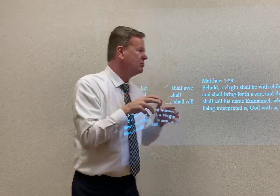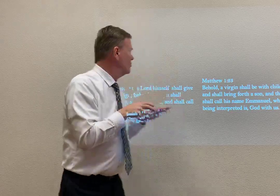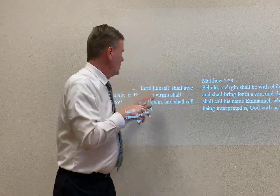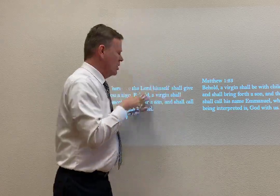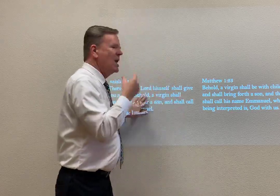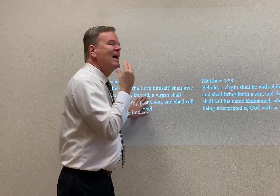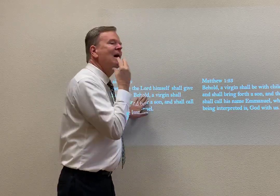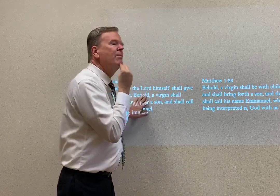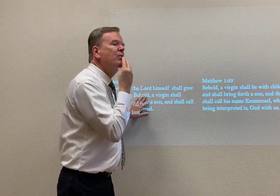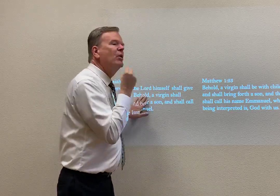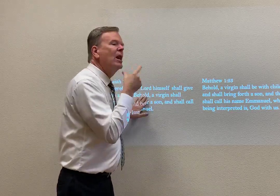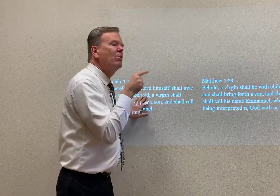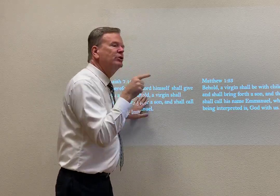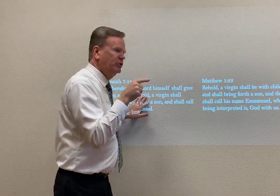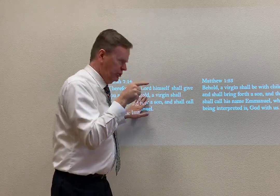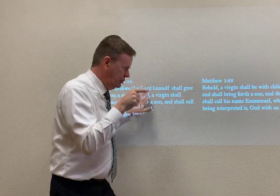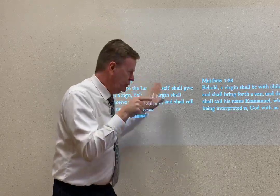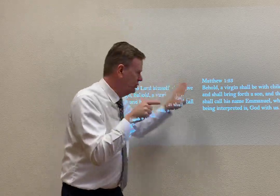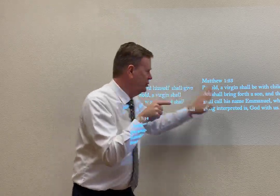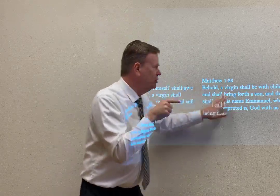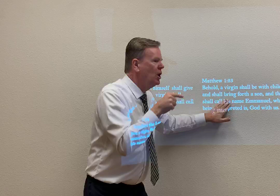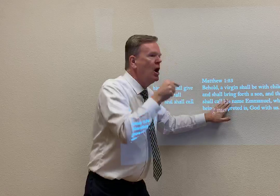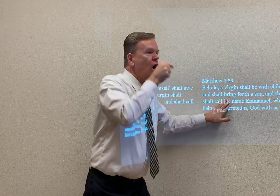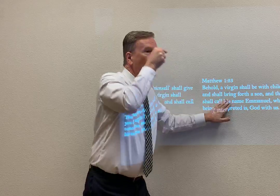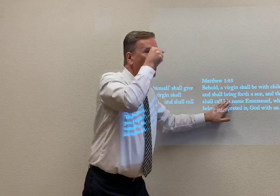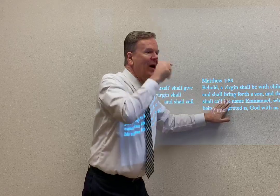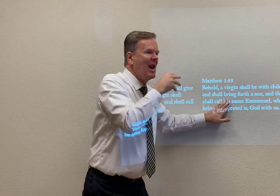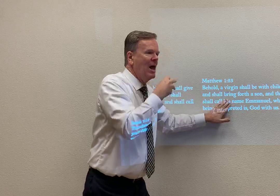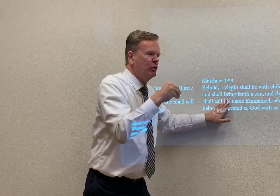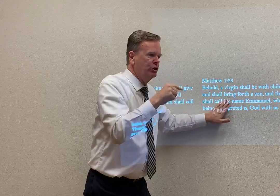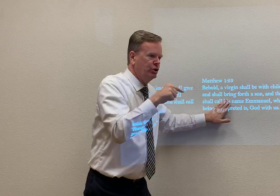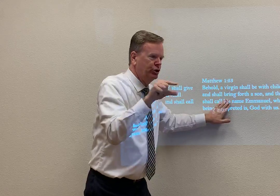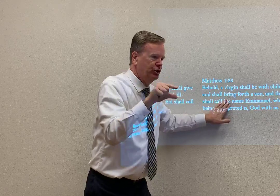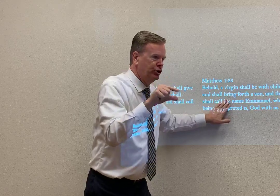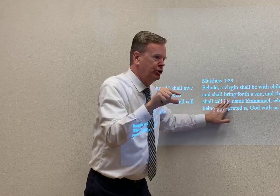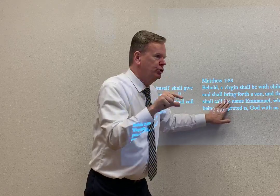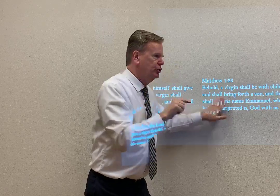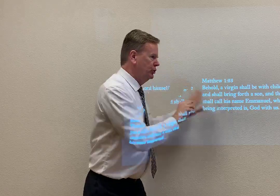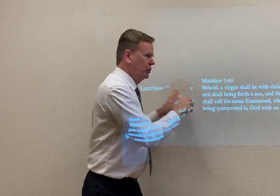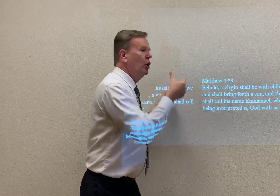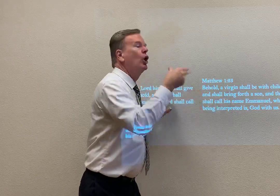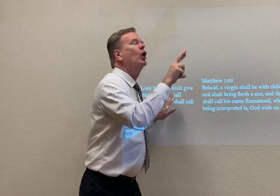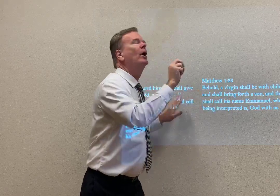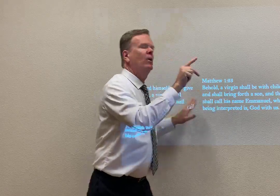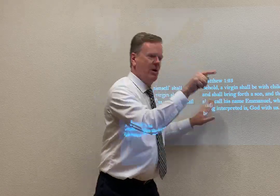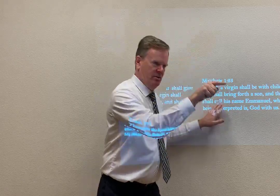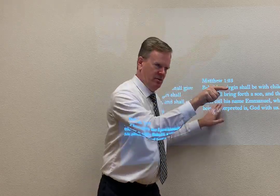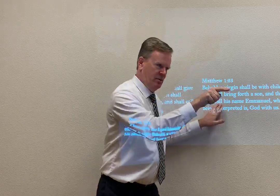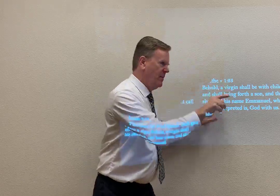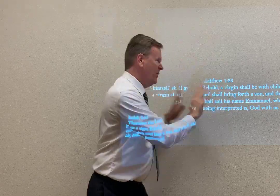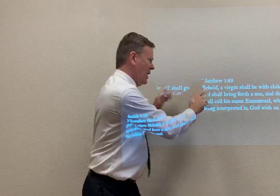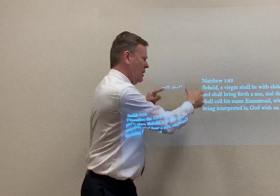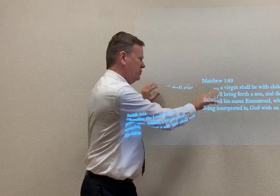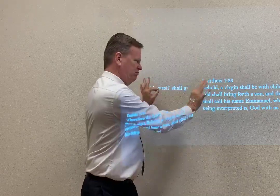how it was written. Right, in the book of Isaiah was written in Hebrew. The book of Matthew was written in Greek. Yeah.